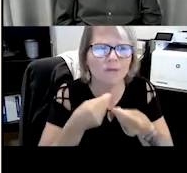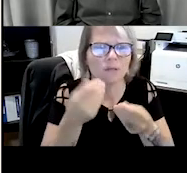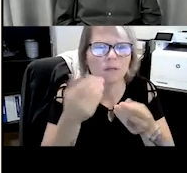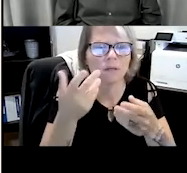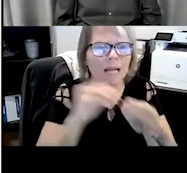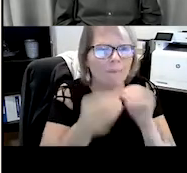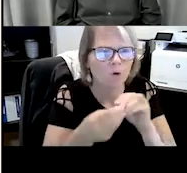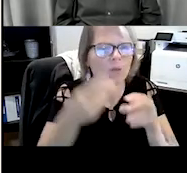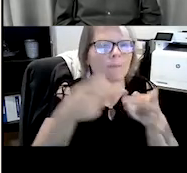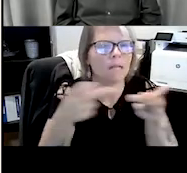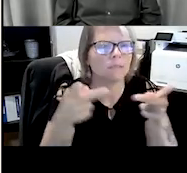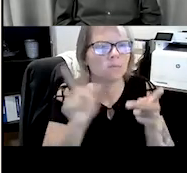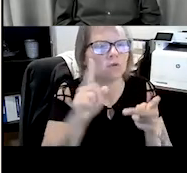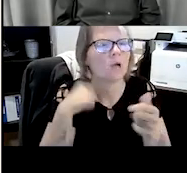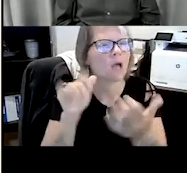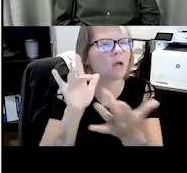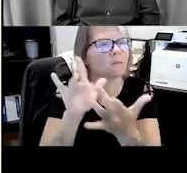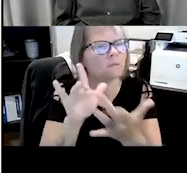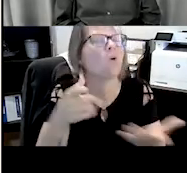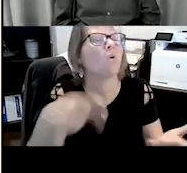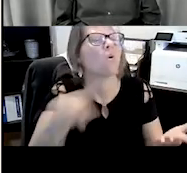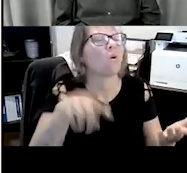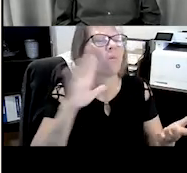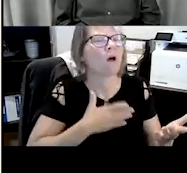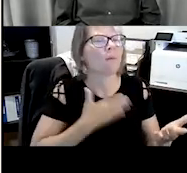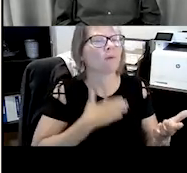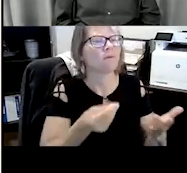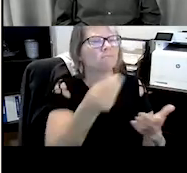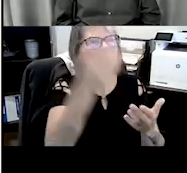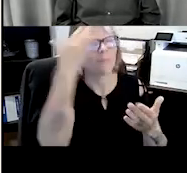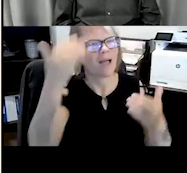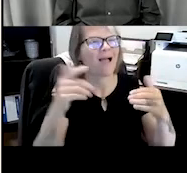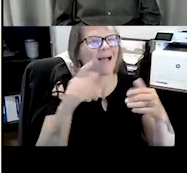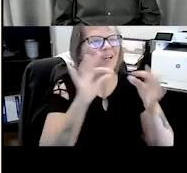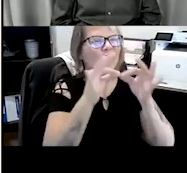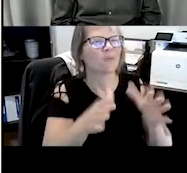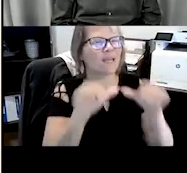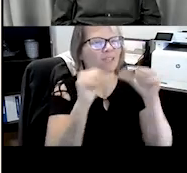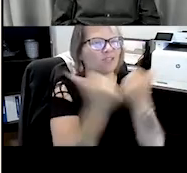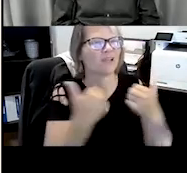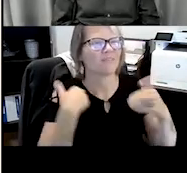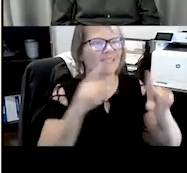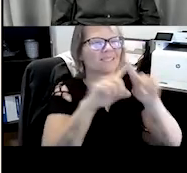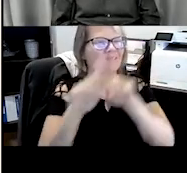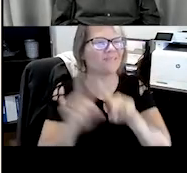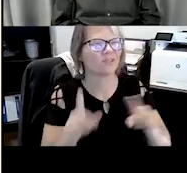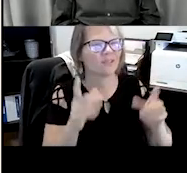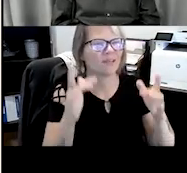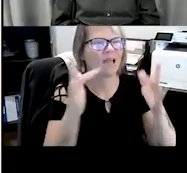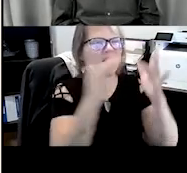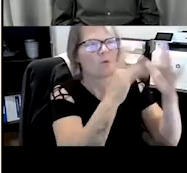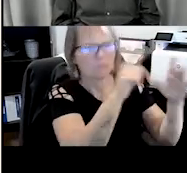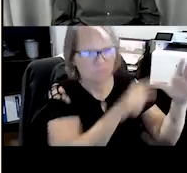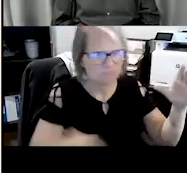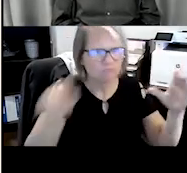on way far south of the state, they typically can give you a referral to another agency,